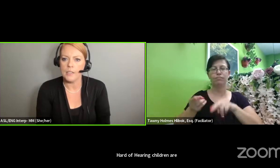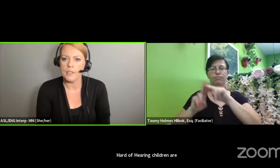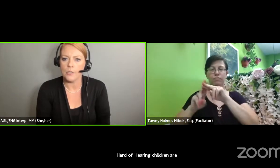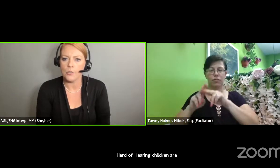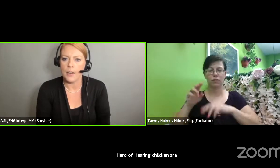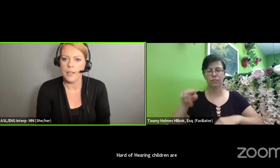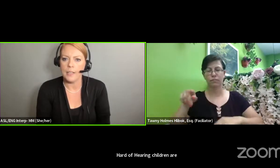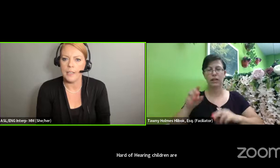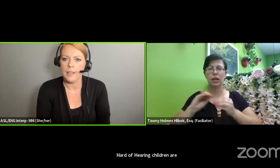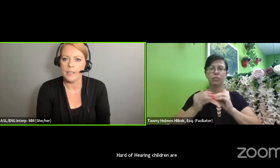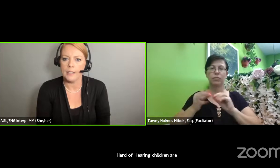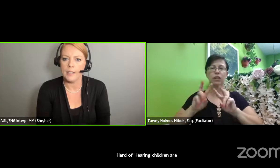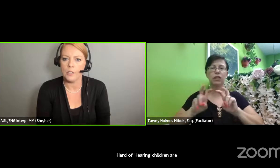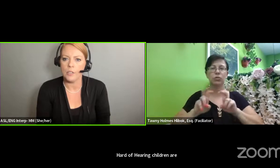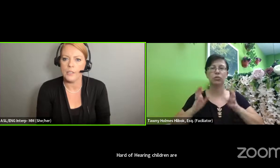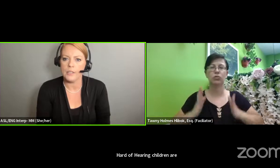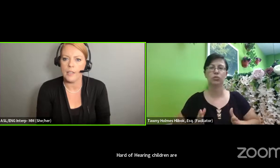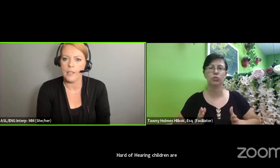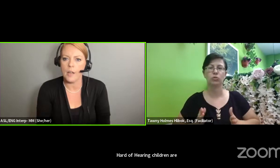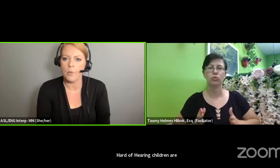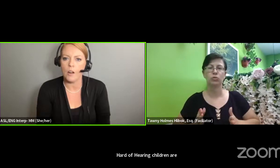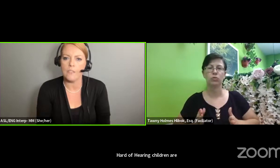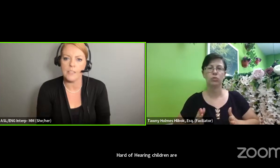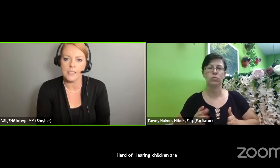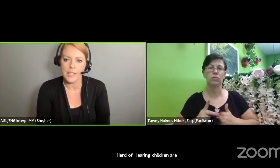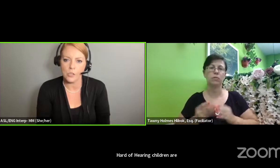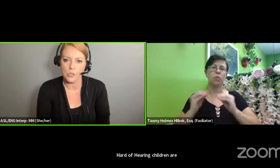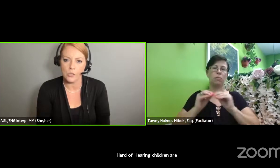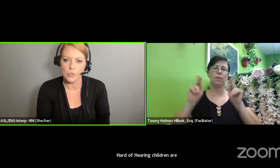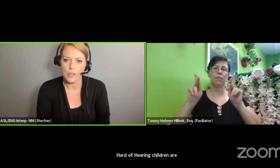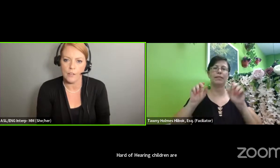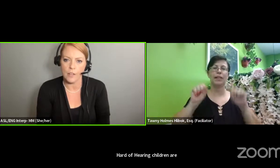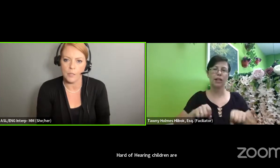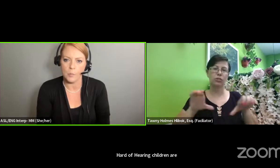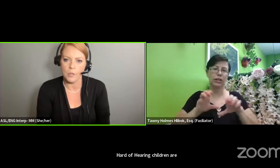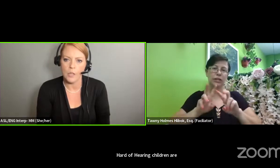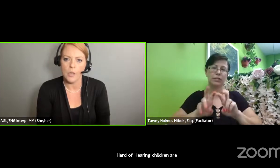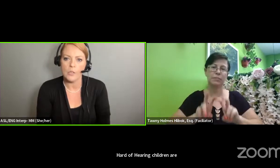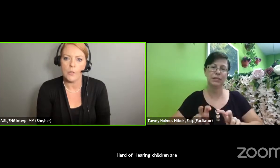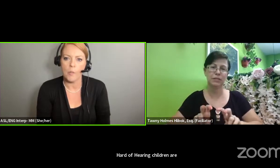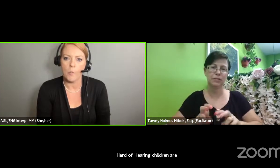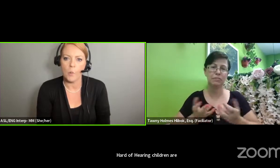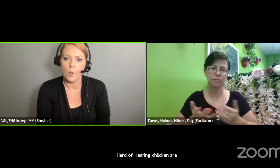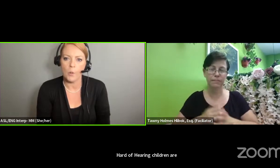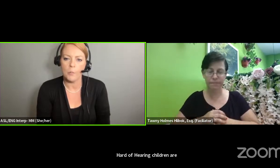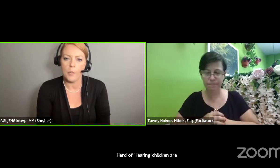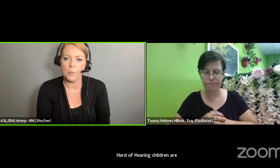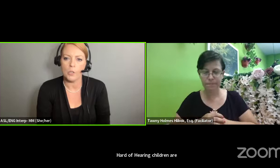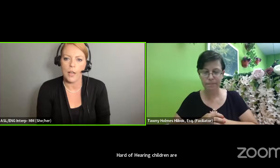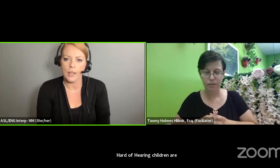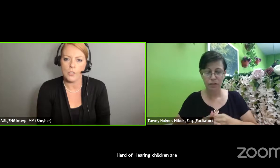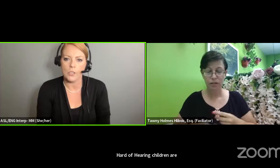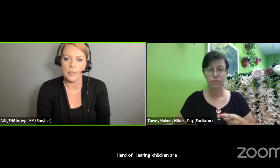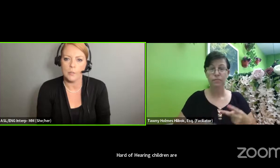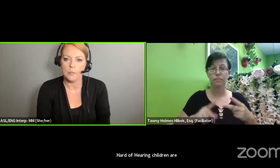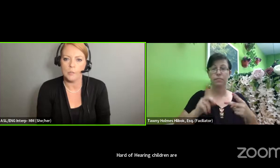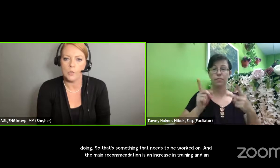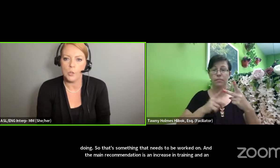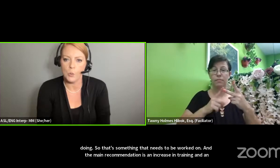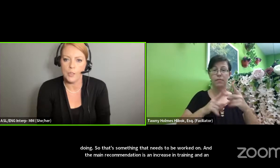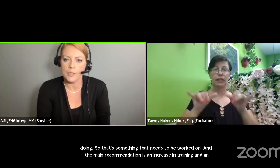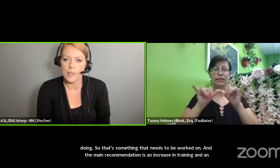an increase in training and an increase in the number of assessors available so that more people could